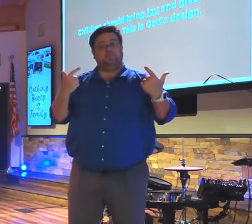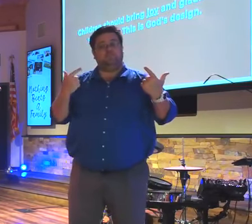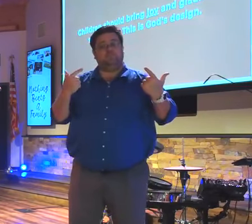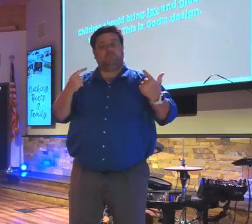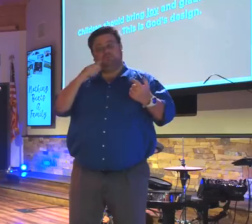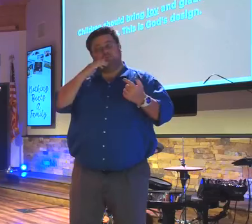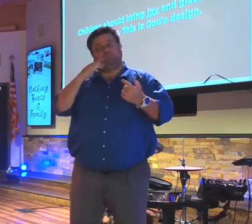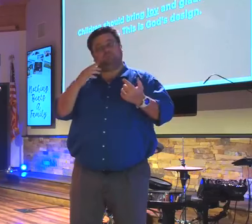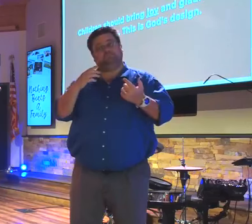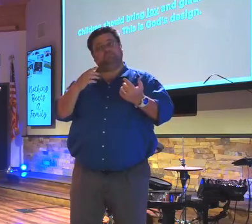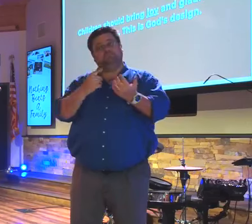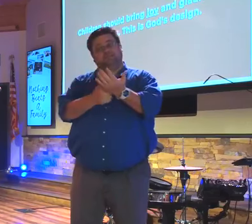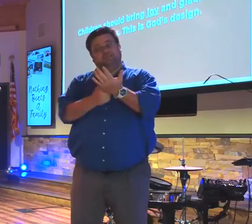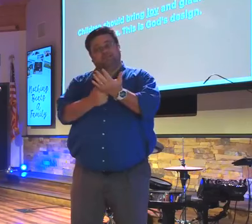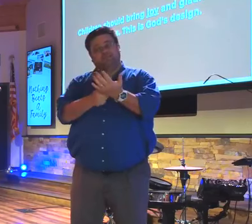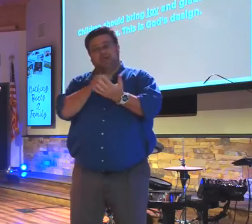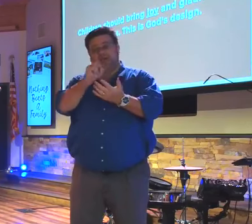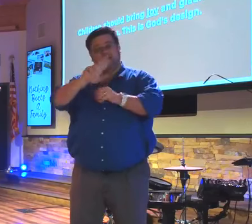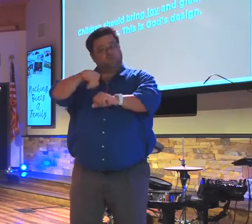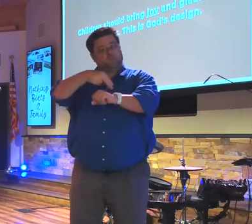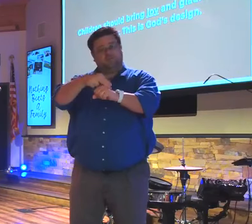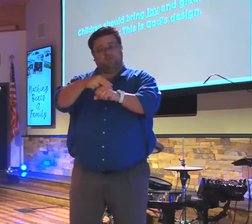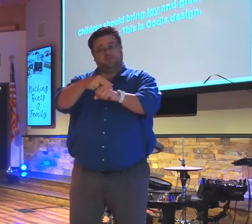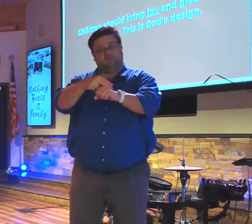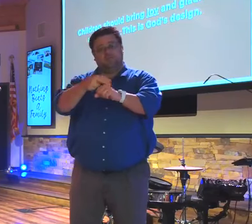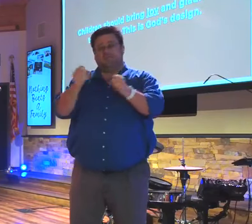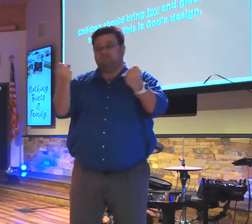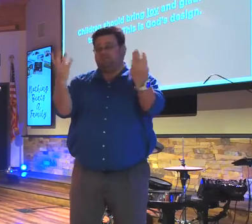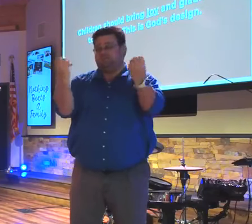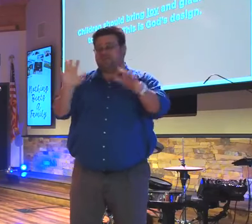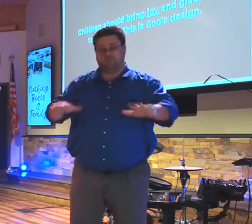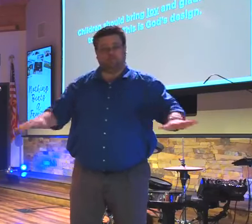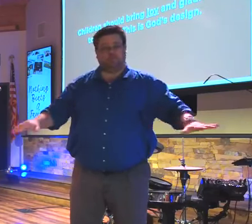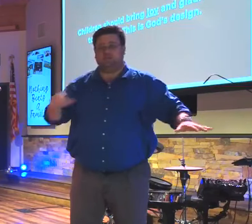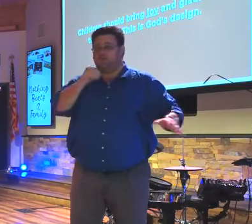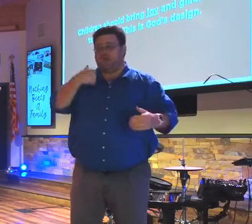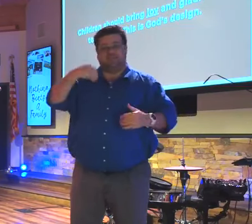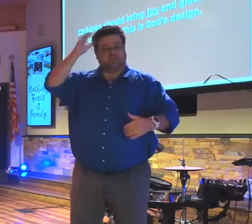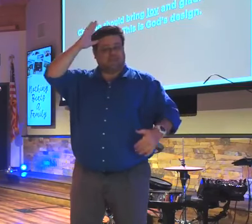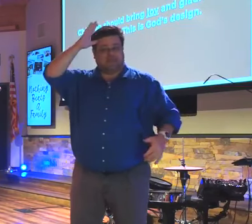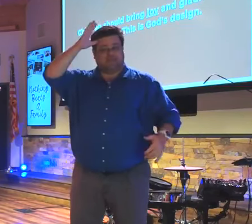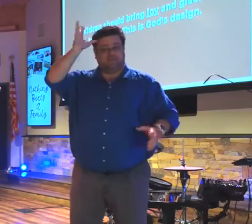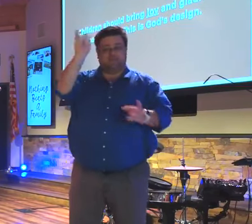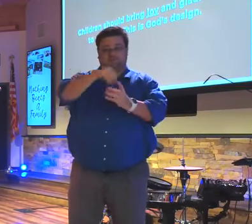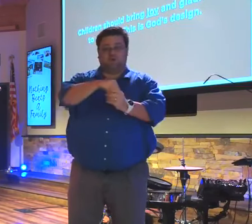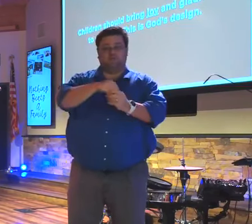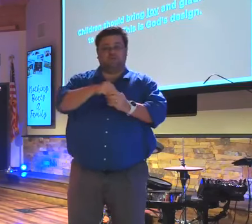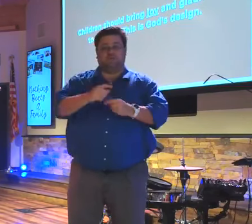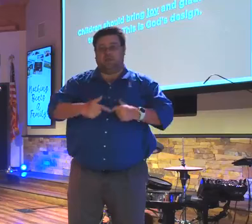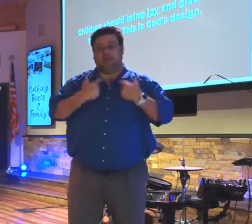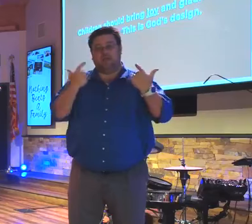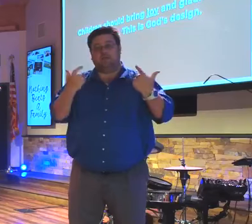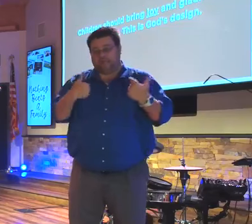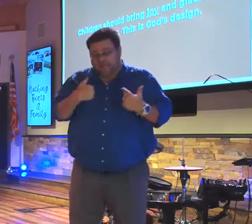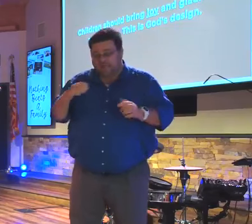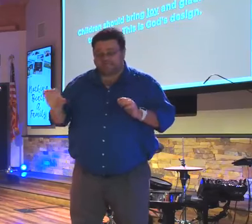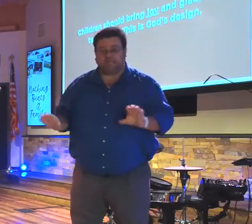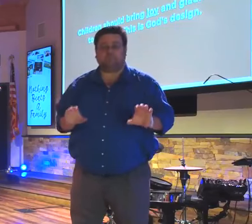is sometimes unusual. A lot of kids don't have that. They don't have a dad who's active in their life, and I did.